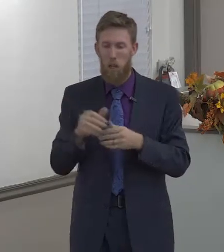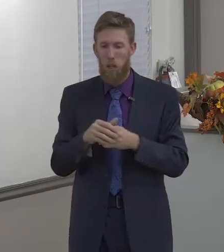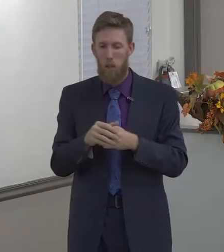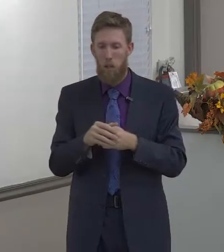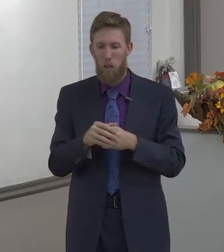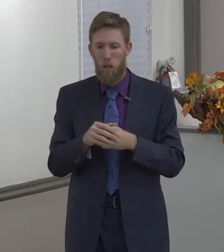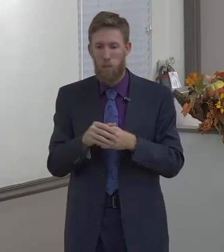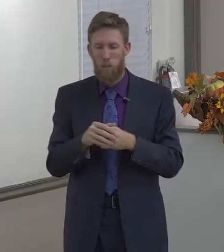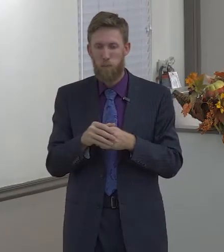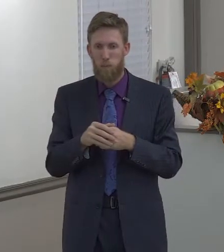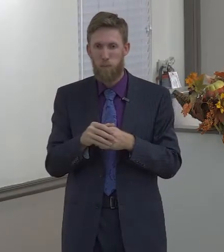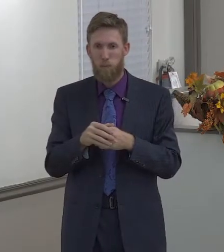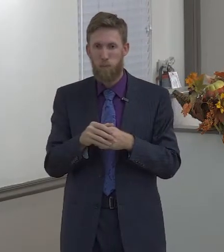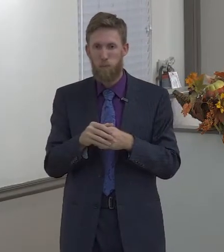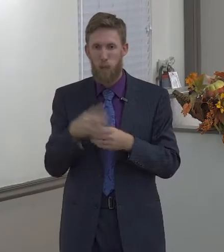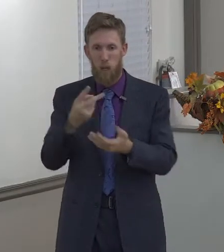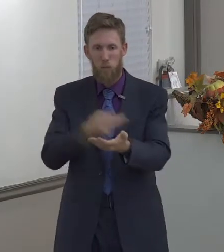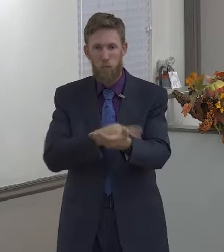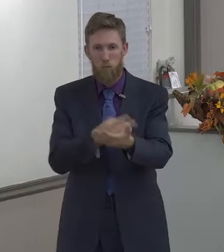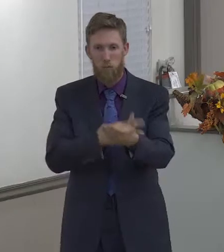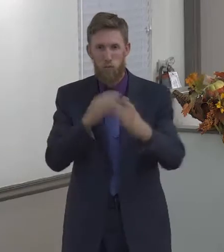a flock of sheep.